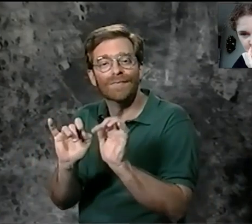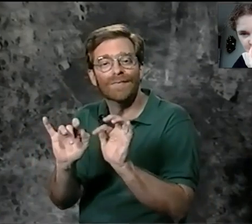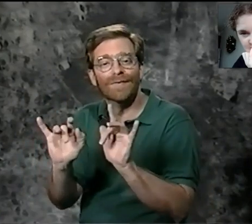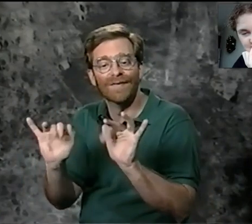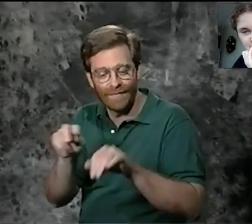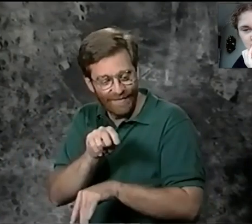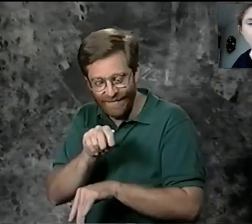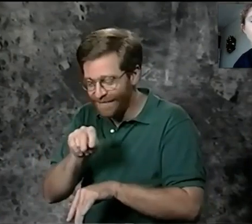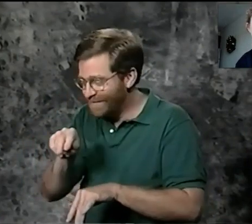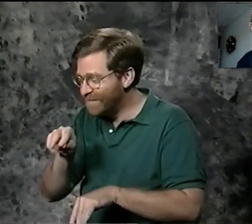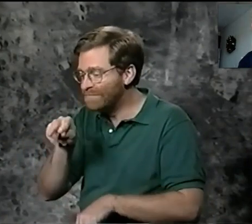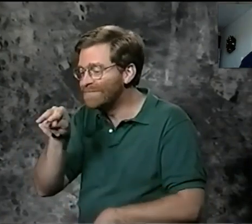You can see a bunch of flowers,